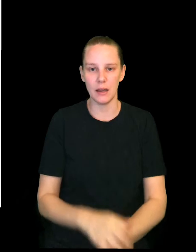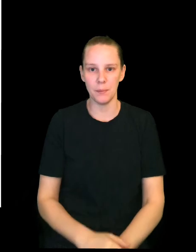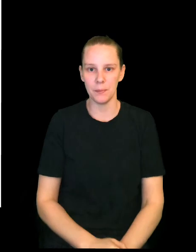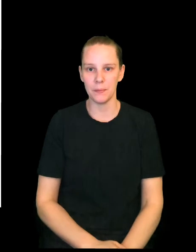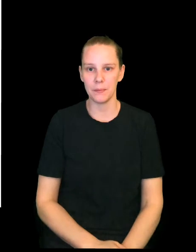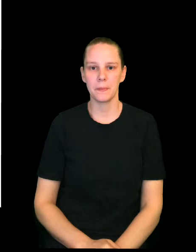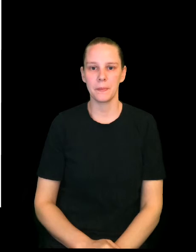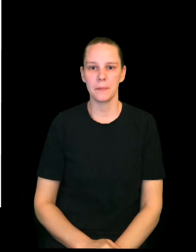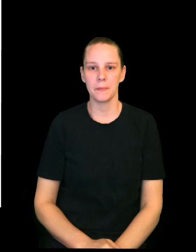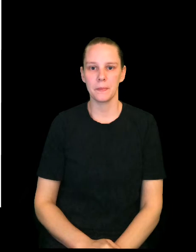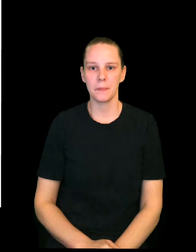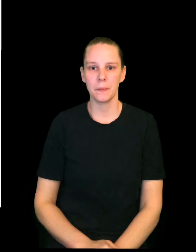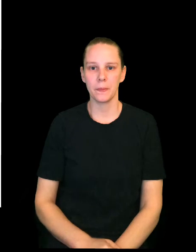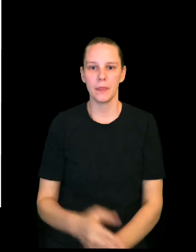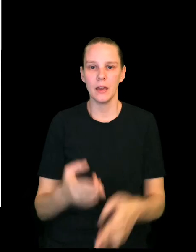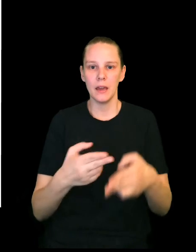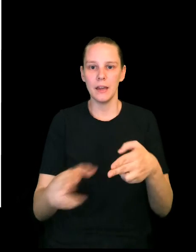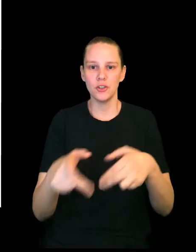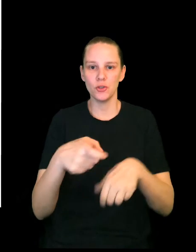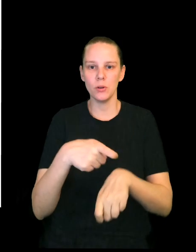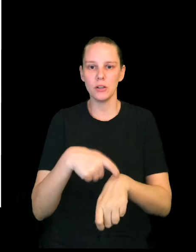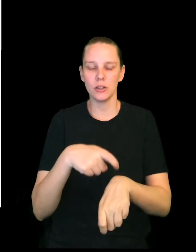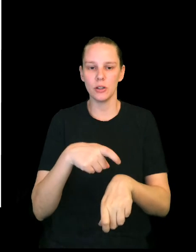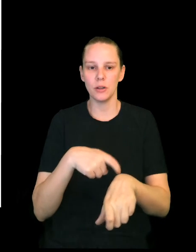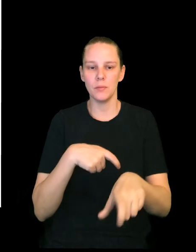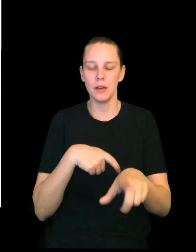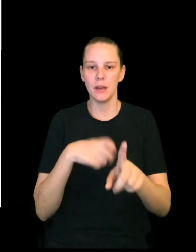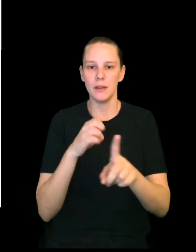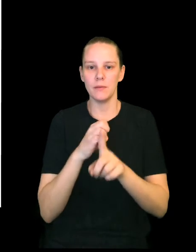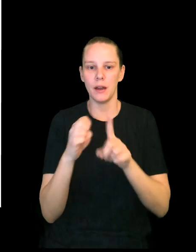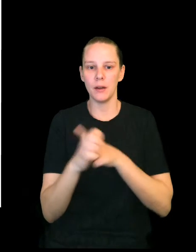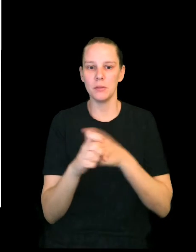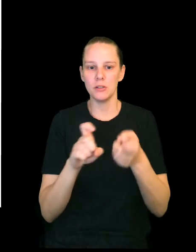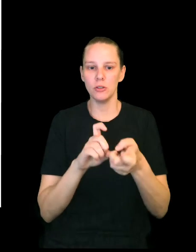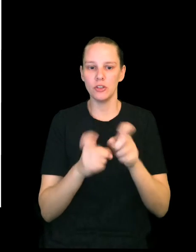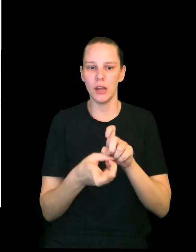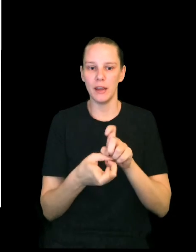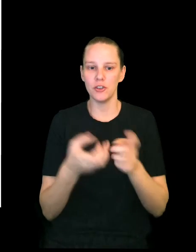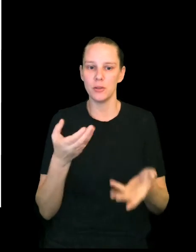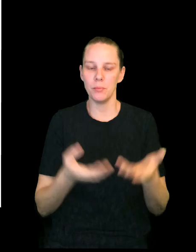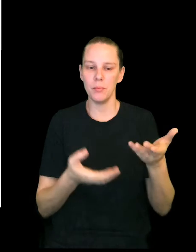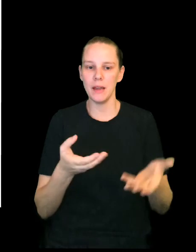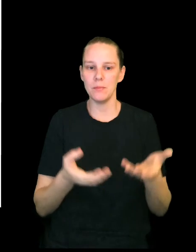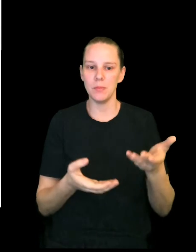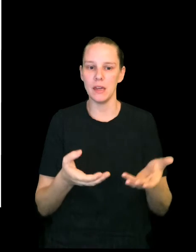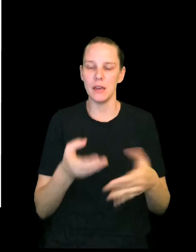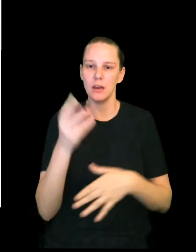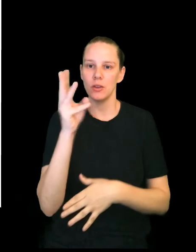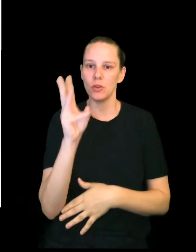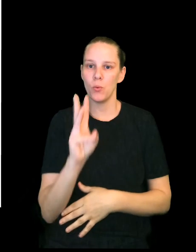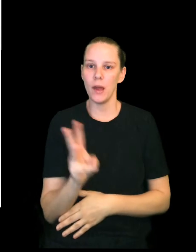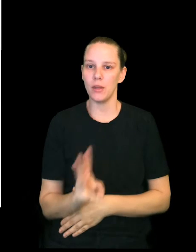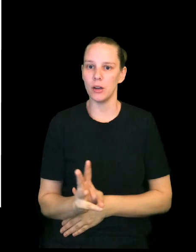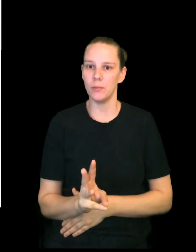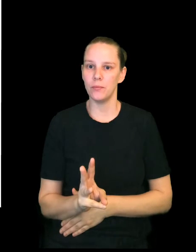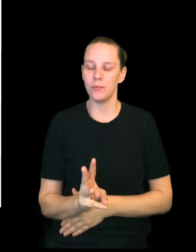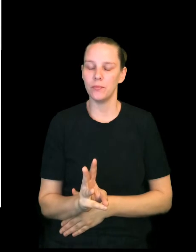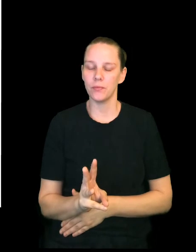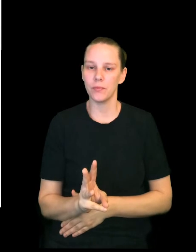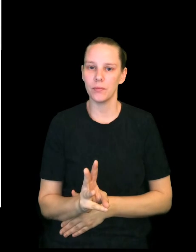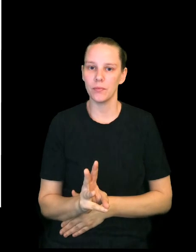long time. A short-term environmental change might be the